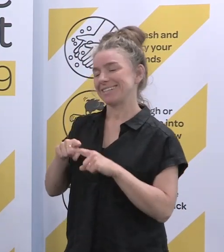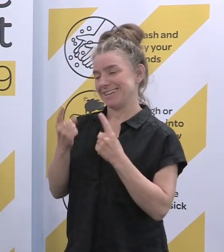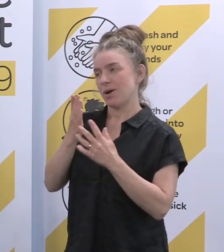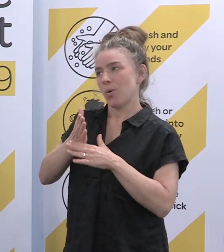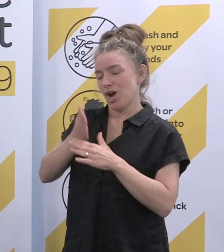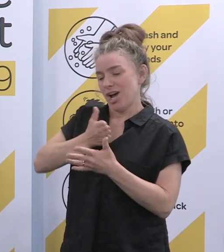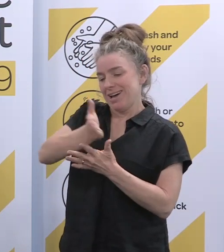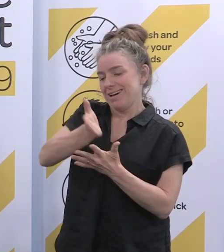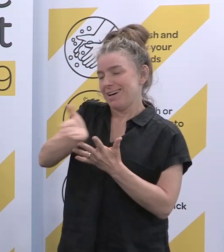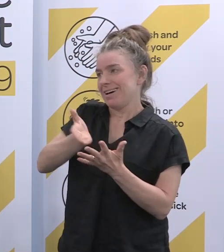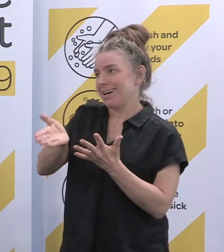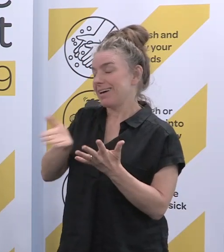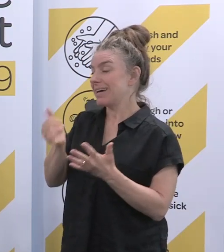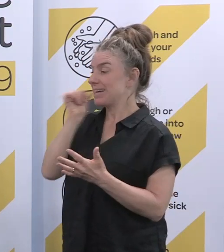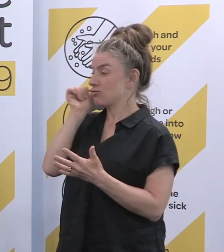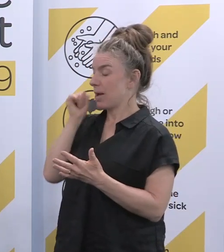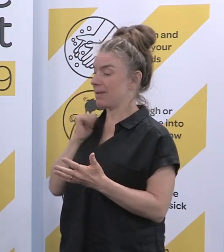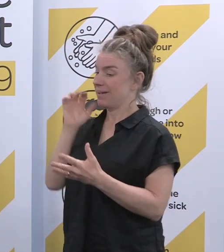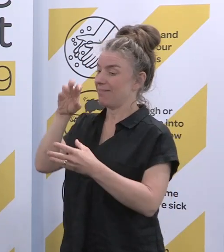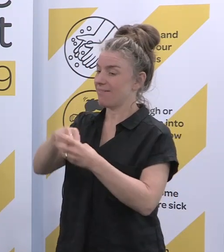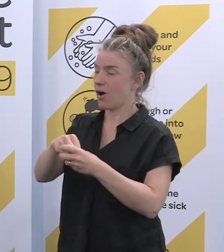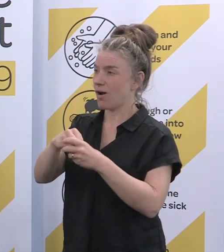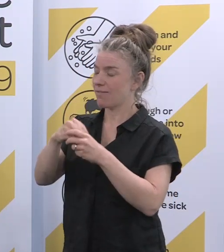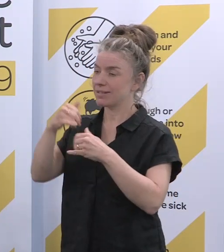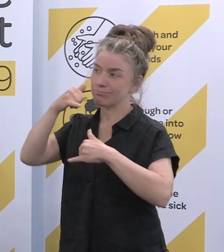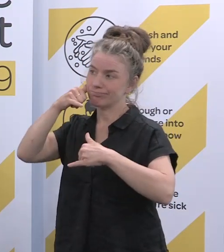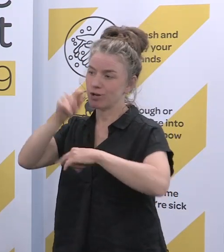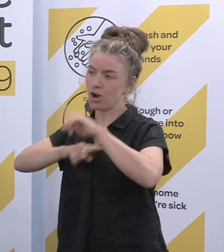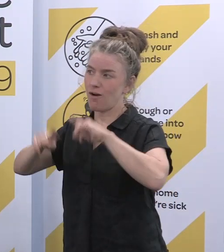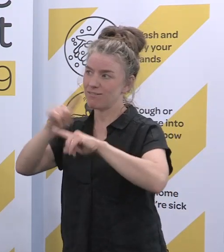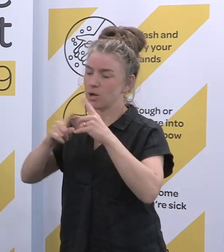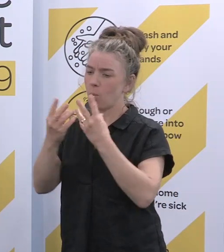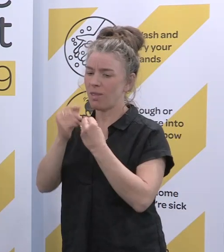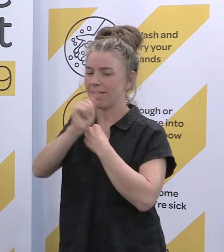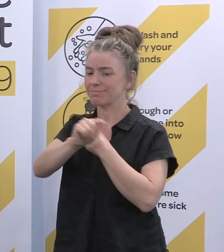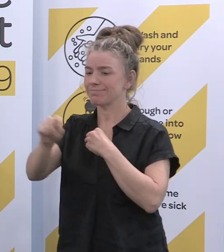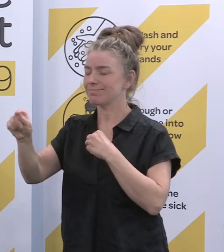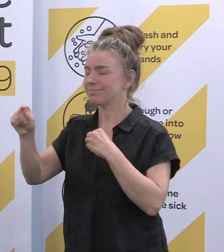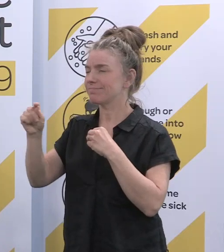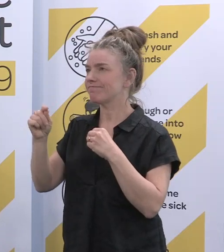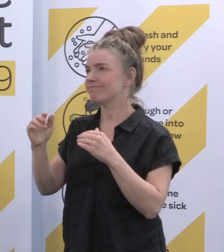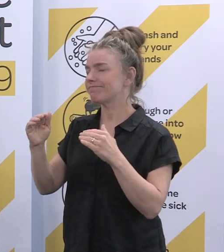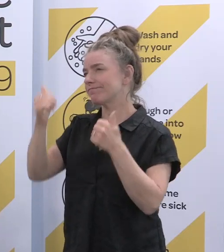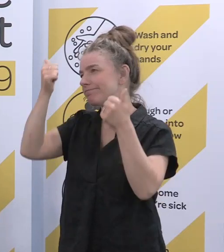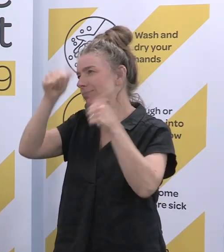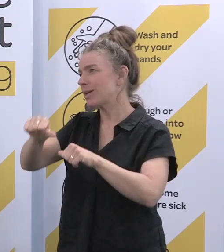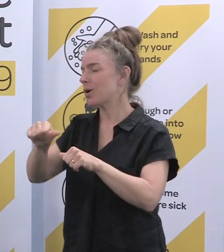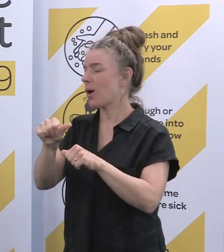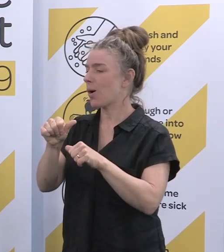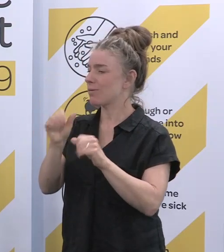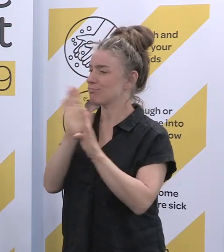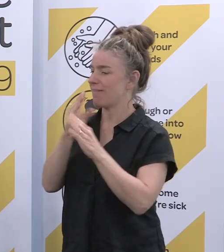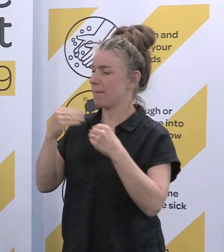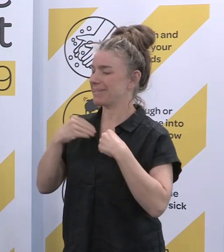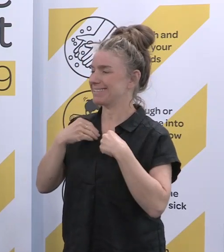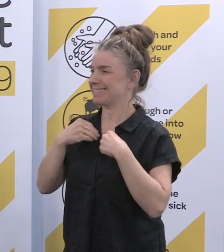working on. Yesterday I participated in a teleconference with a number of very senior and well-known private sector people